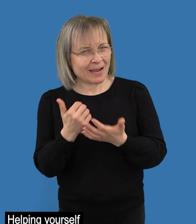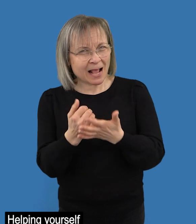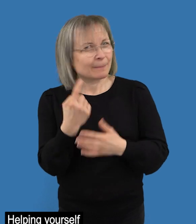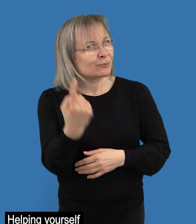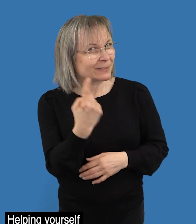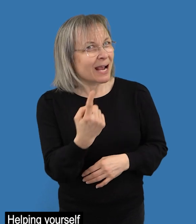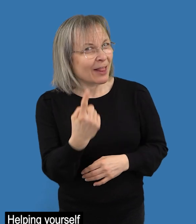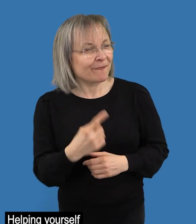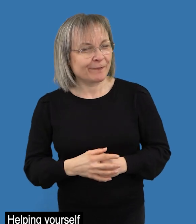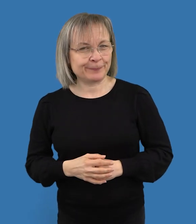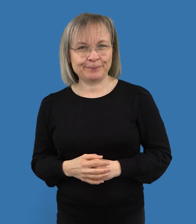Helping yourself.